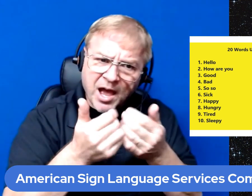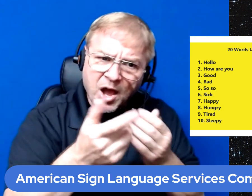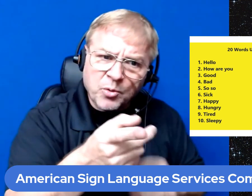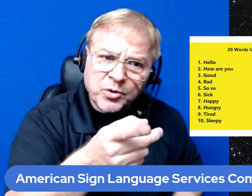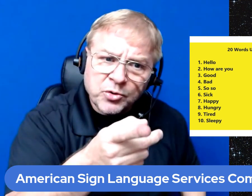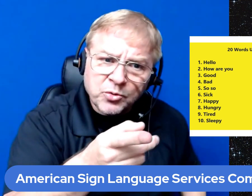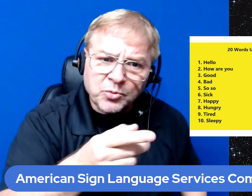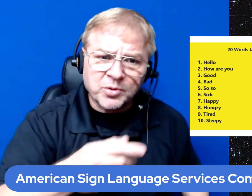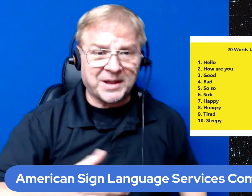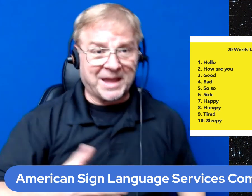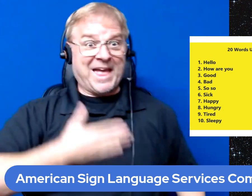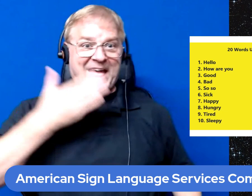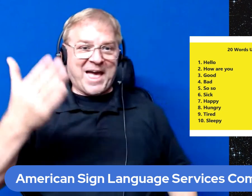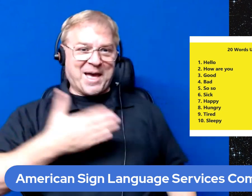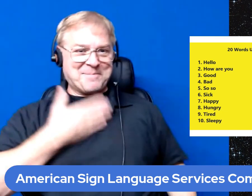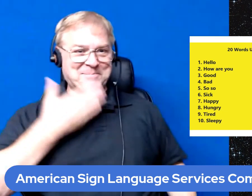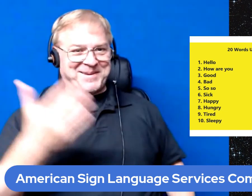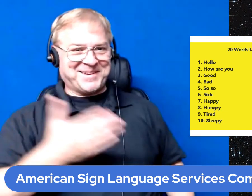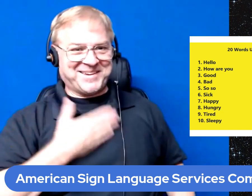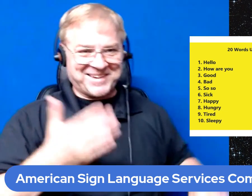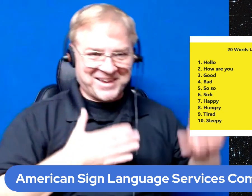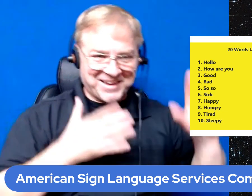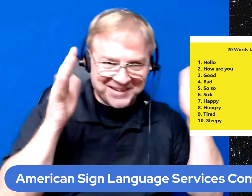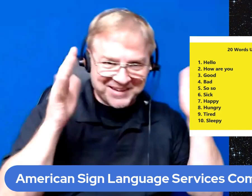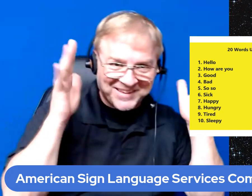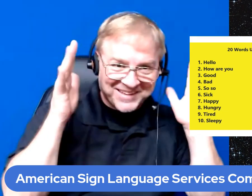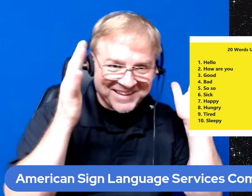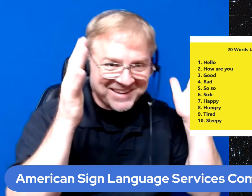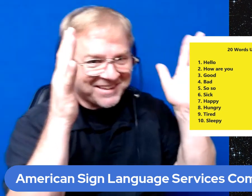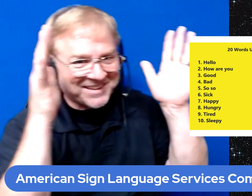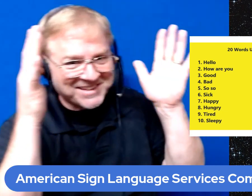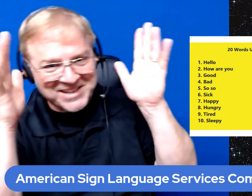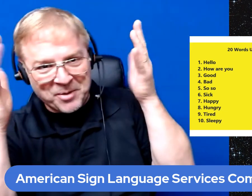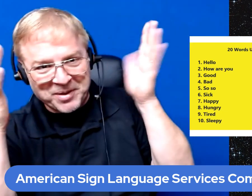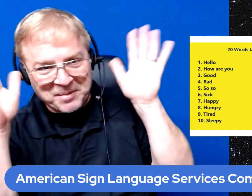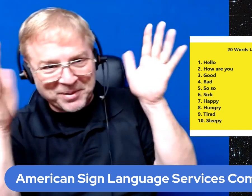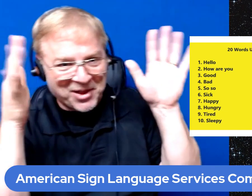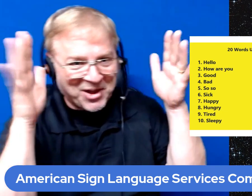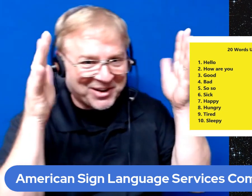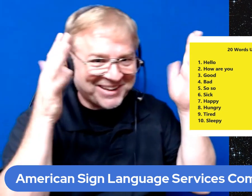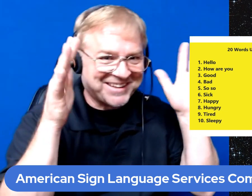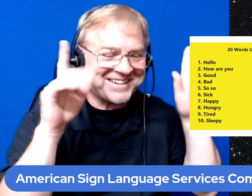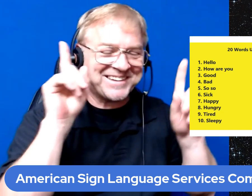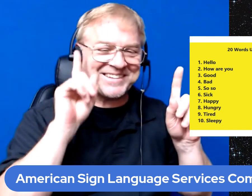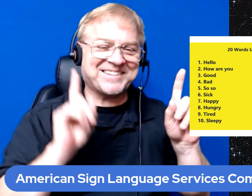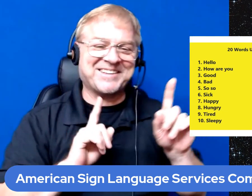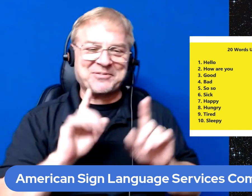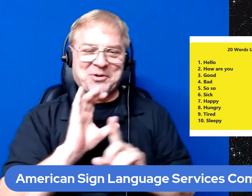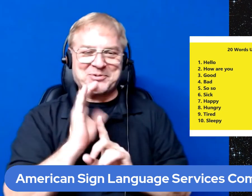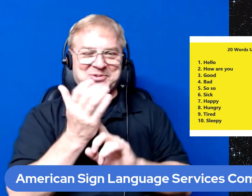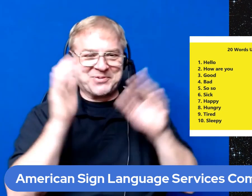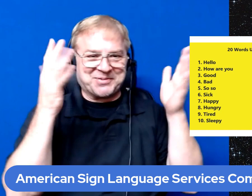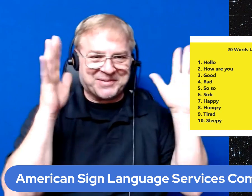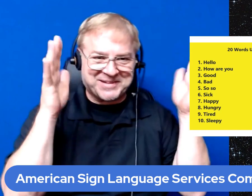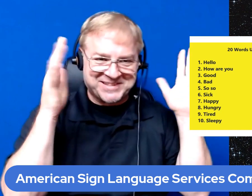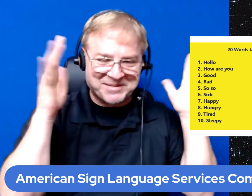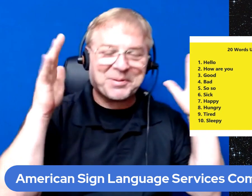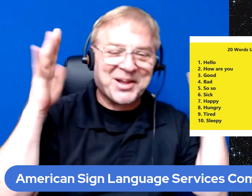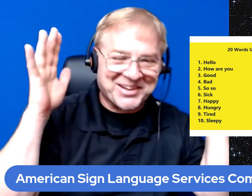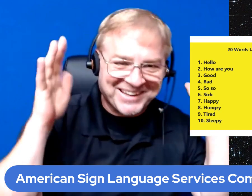How are you? Happy. This is how we applaud in deaf culture. This is applauding